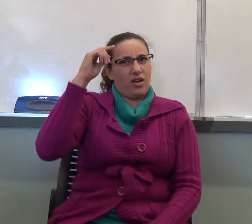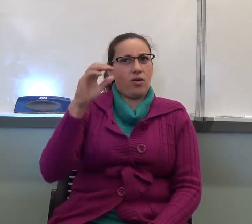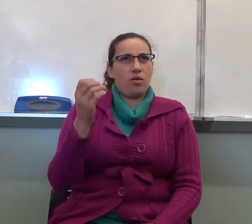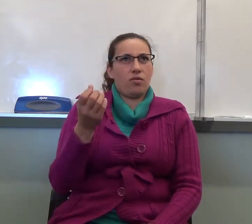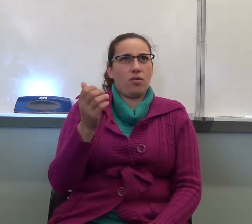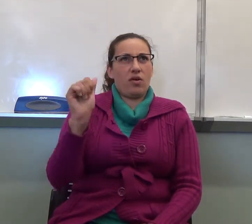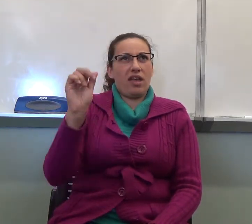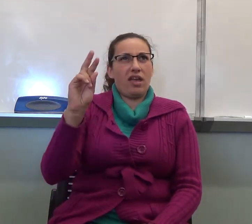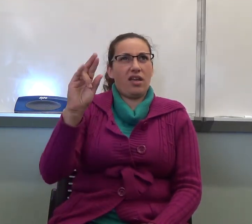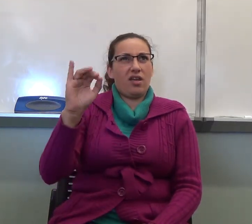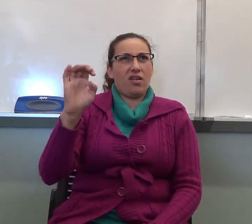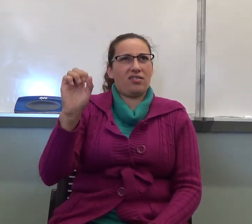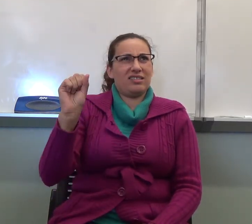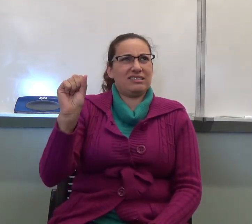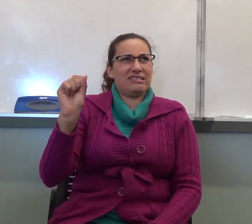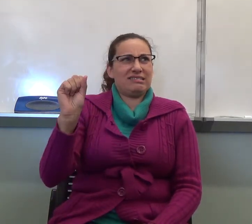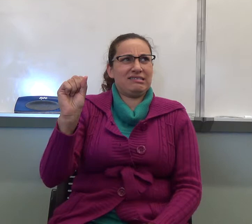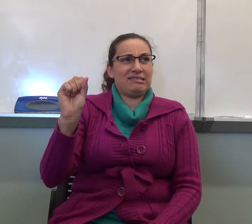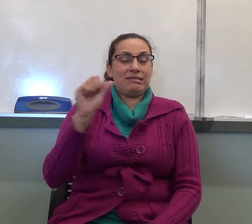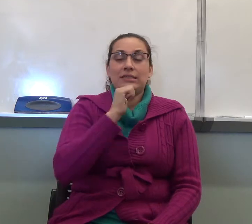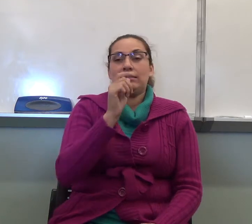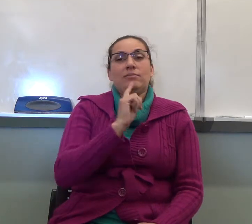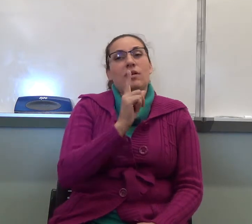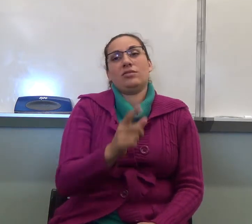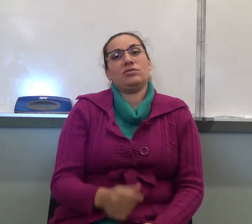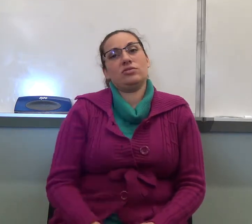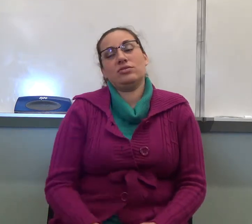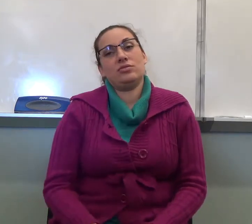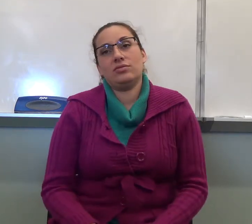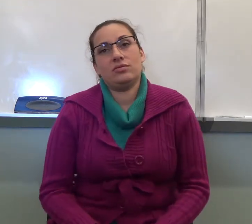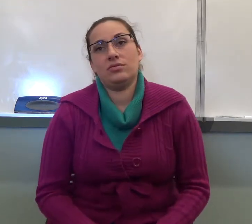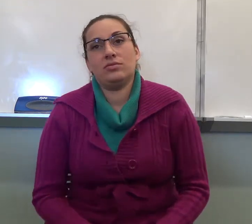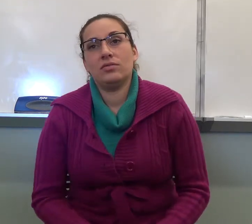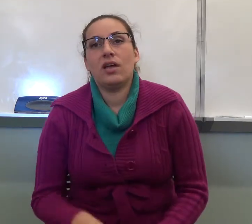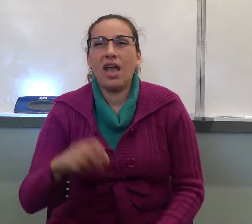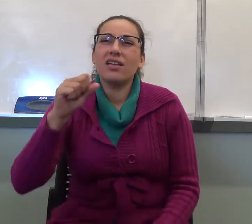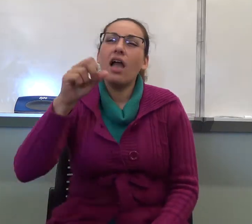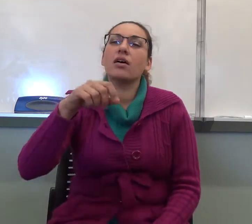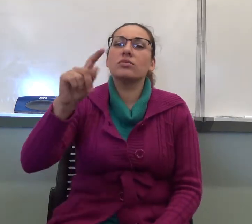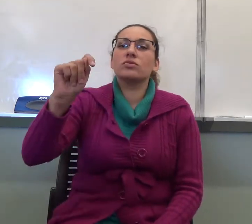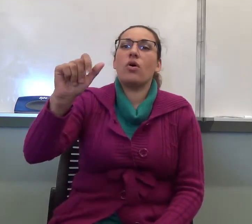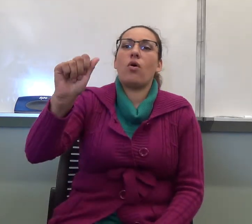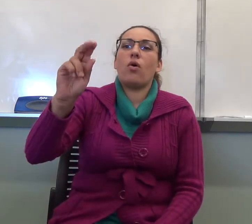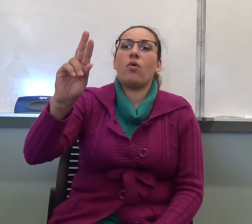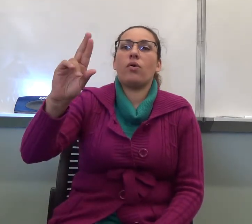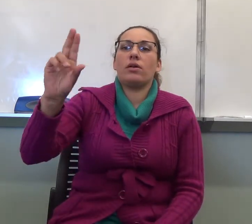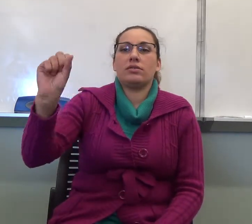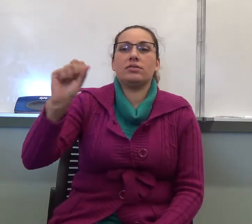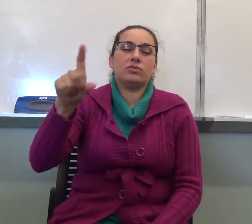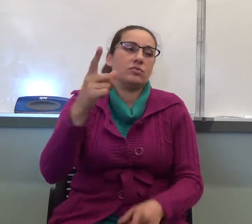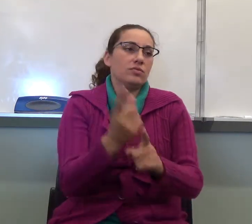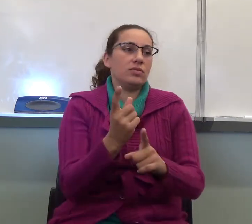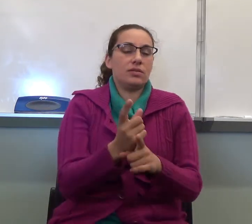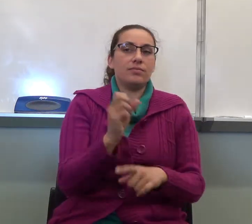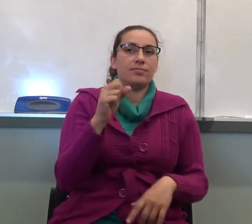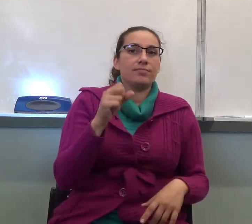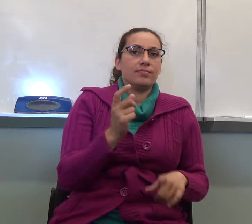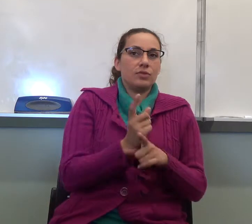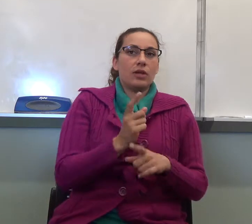3 in the number of elements in the event, and there's 6 in the number of elements in the sample space. So it gives